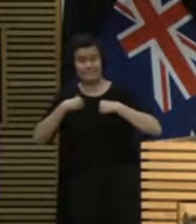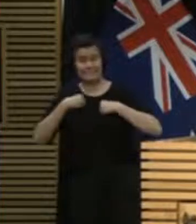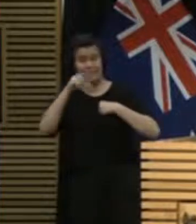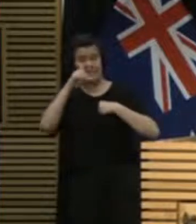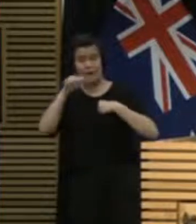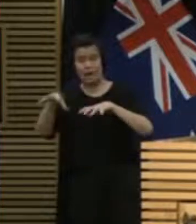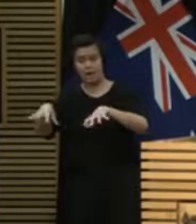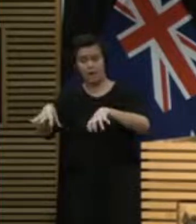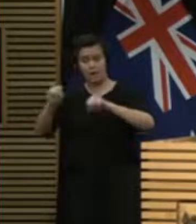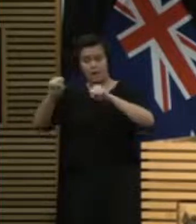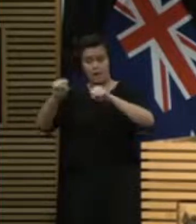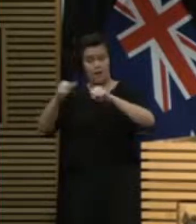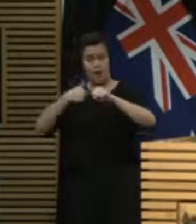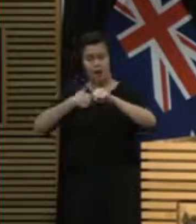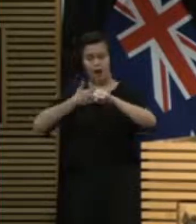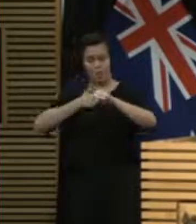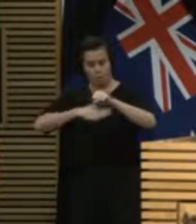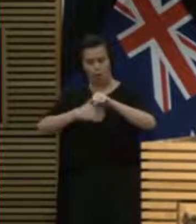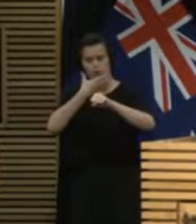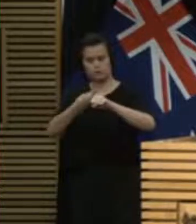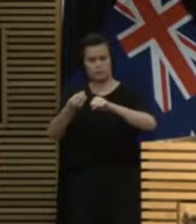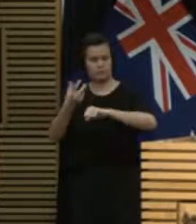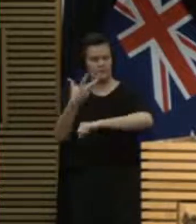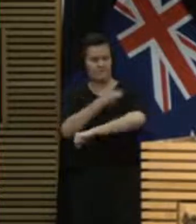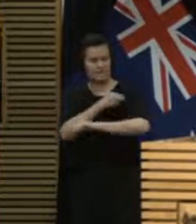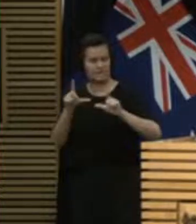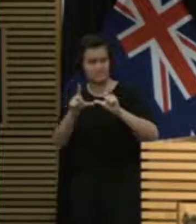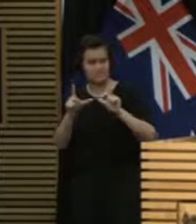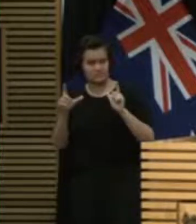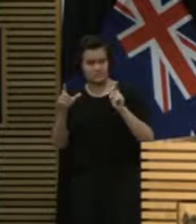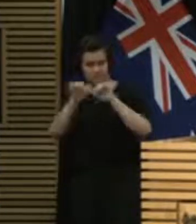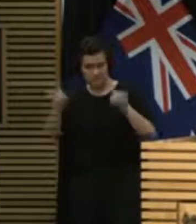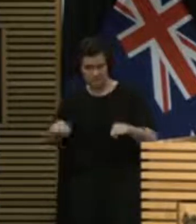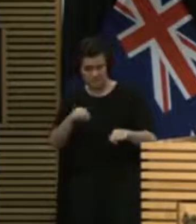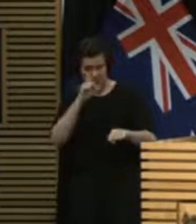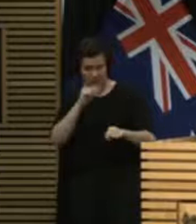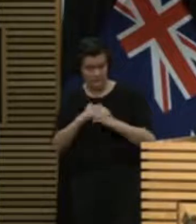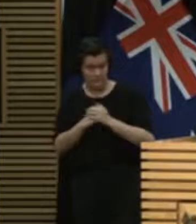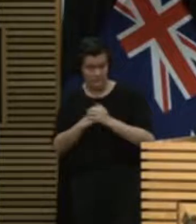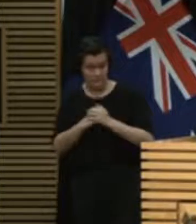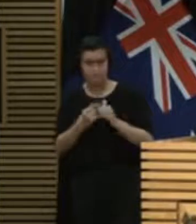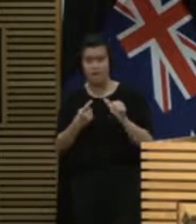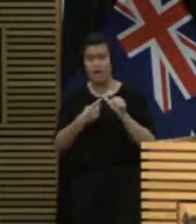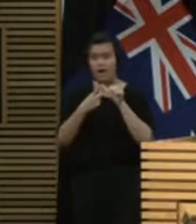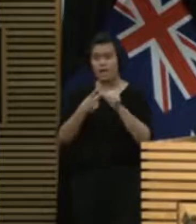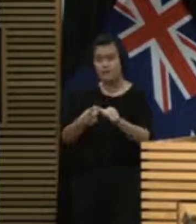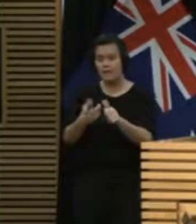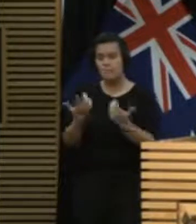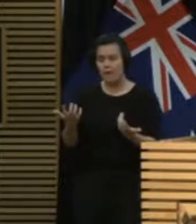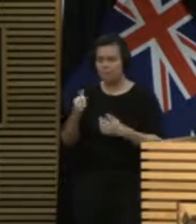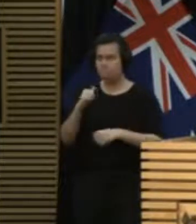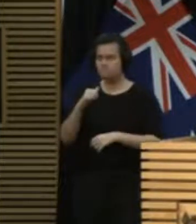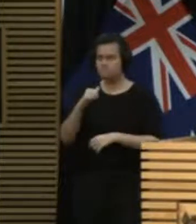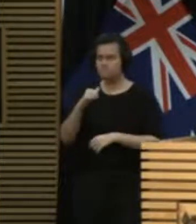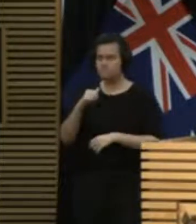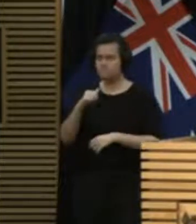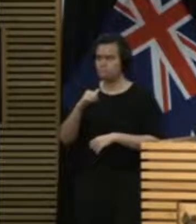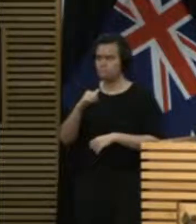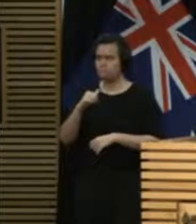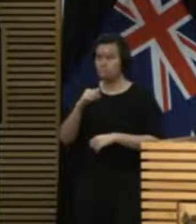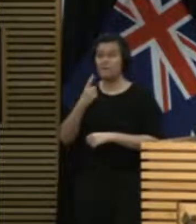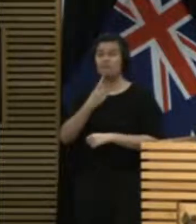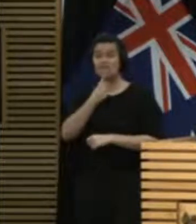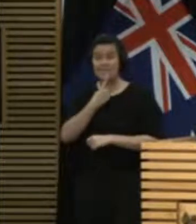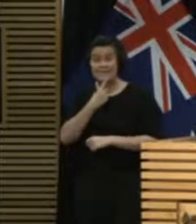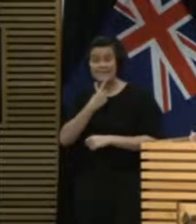a hospitality venue is only able to operate at red contactless if they're not using vaccine certificates, orange